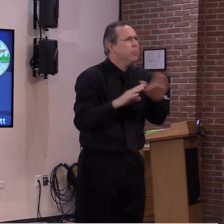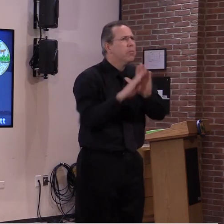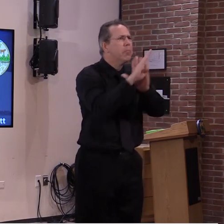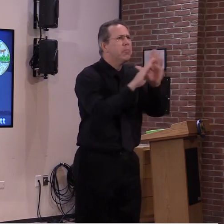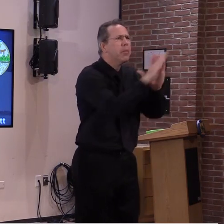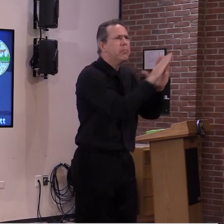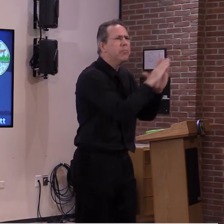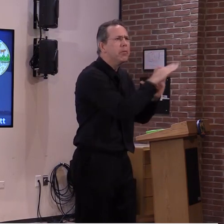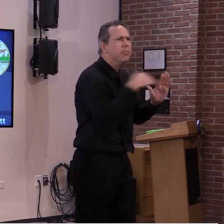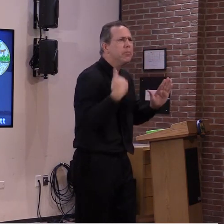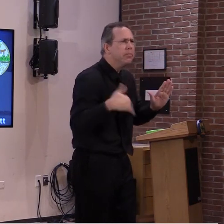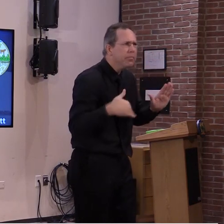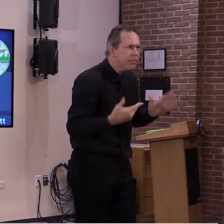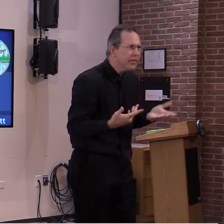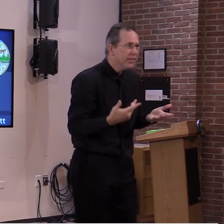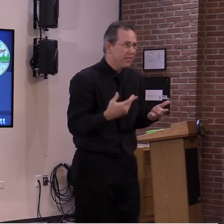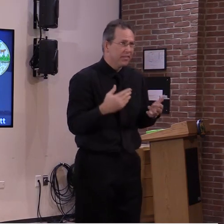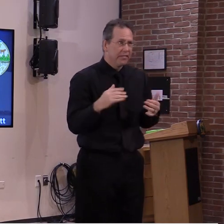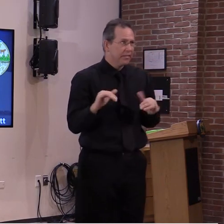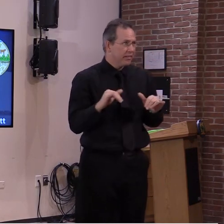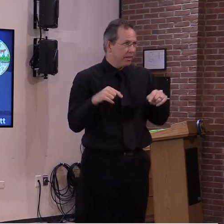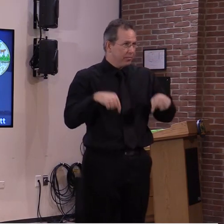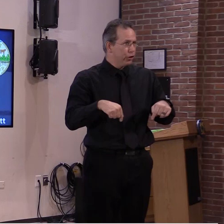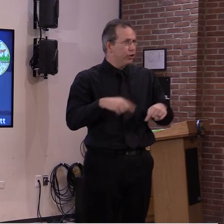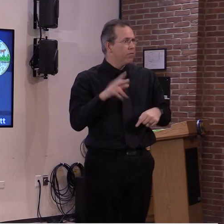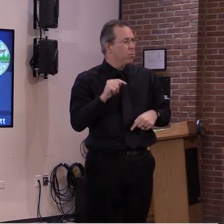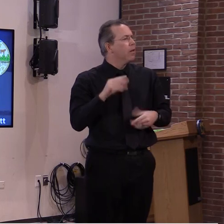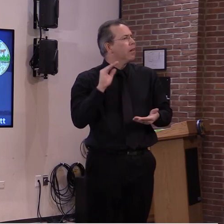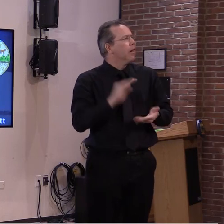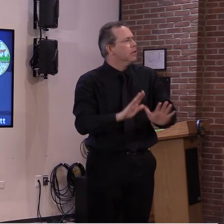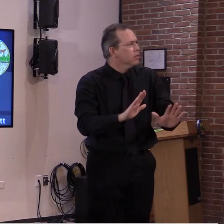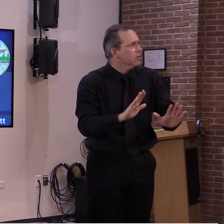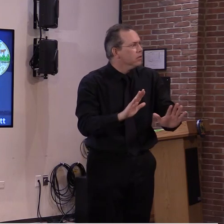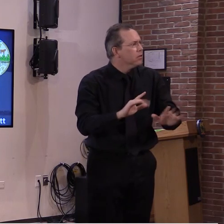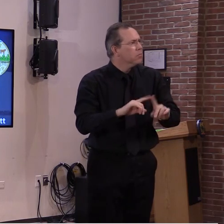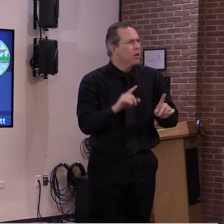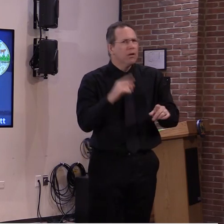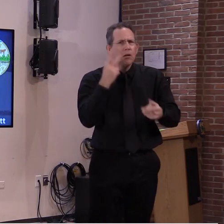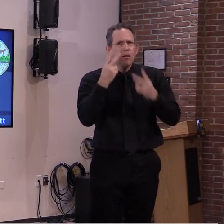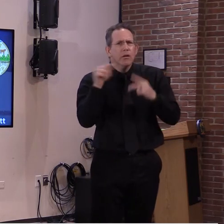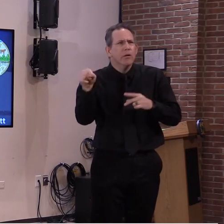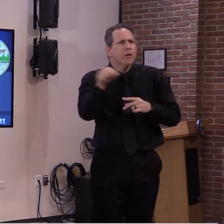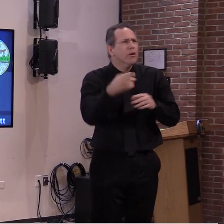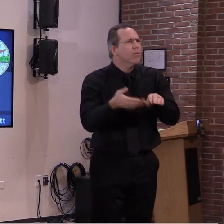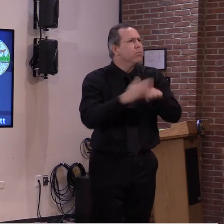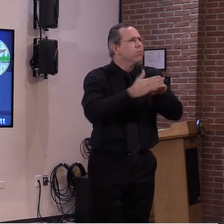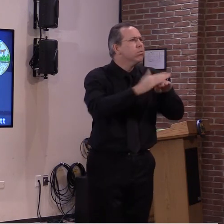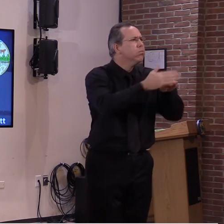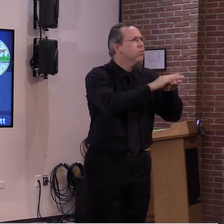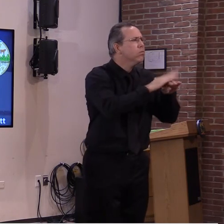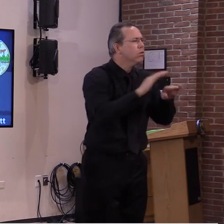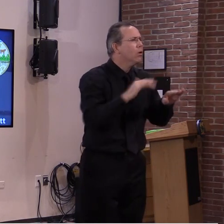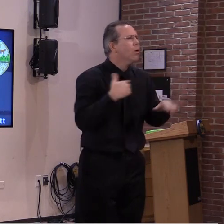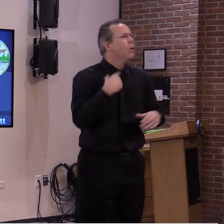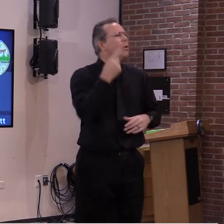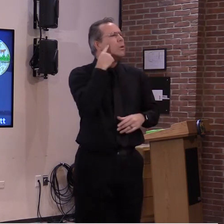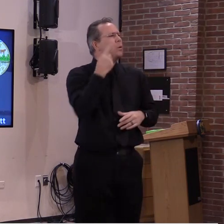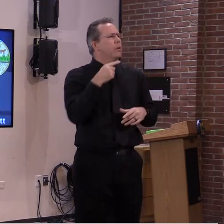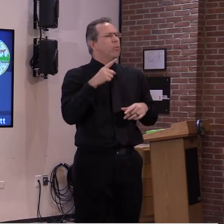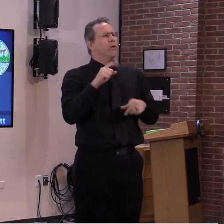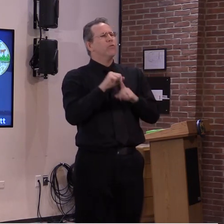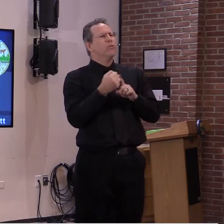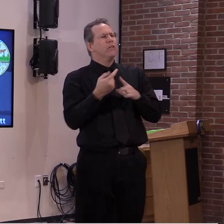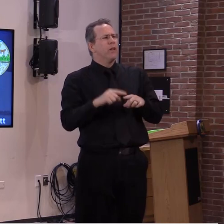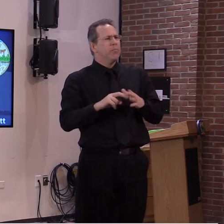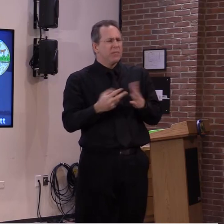similar, but on a much smaller scale here in Vermont, it's too early to know exactly what our recent cases mean or